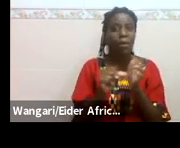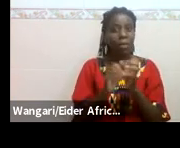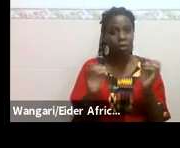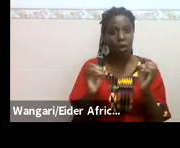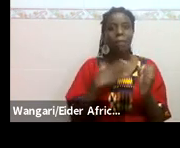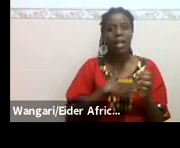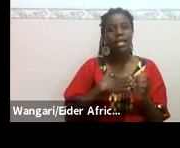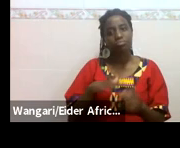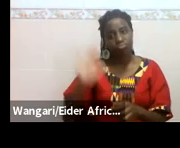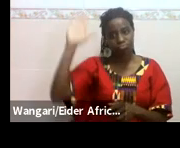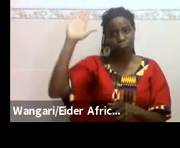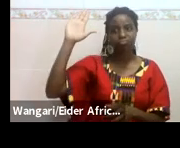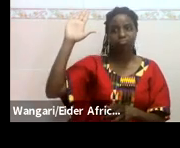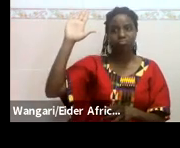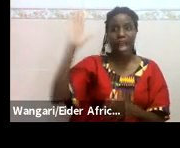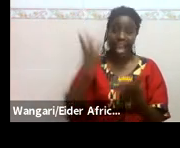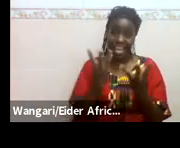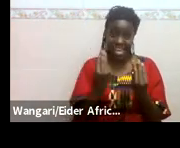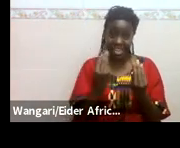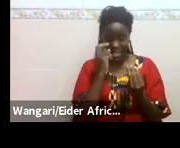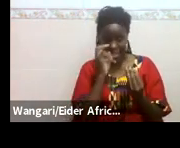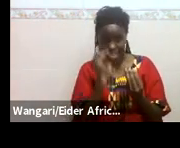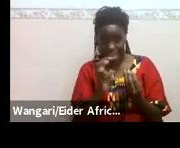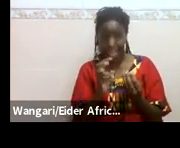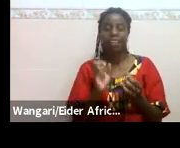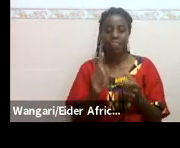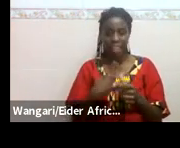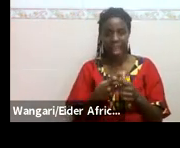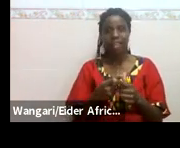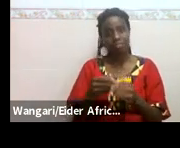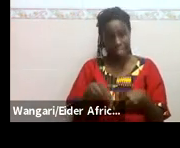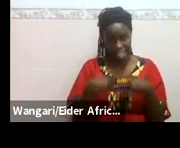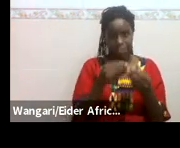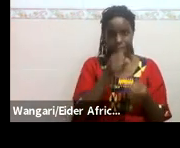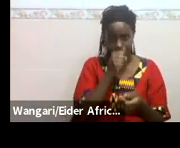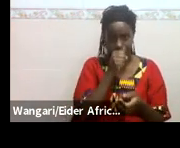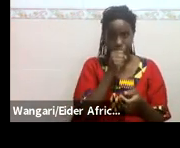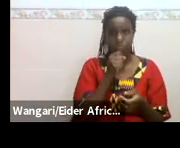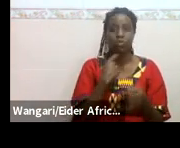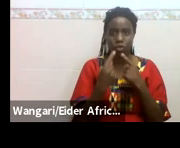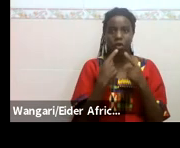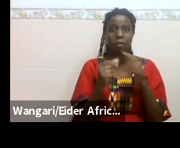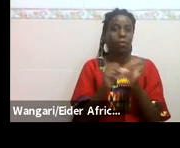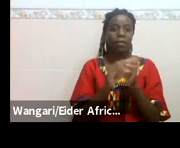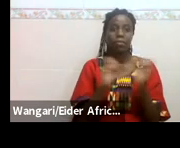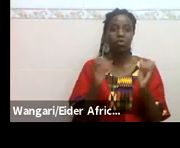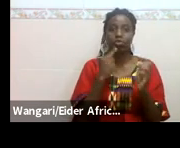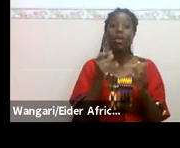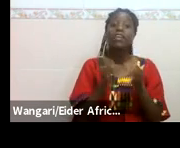hand button so we can easily find you and then unmute and talk to the group and share your